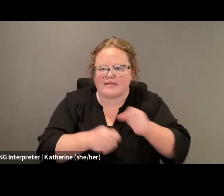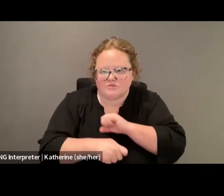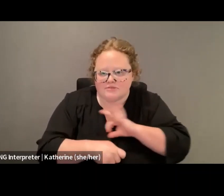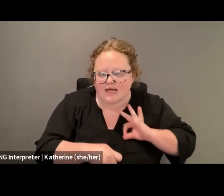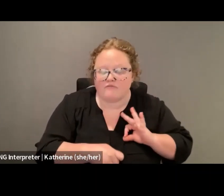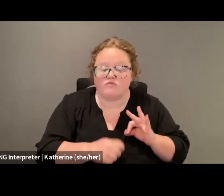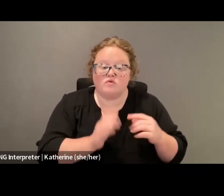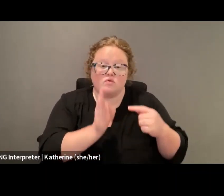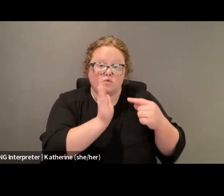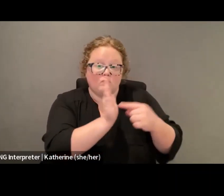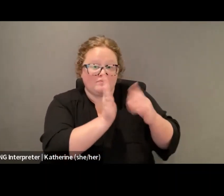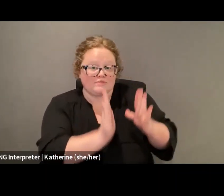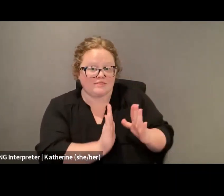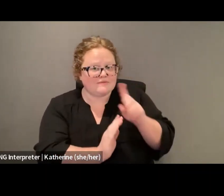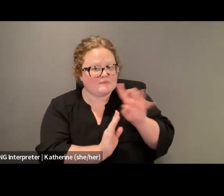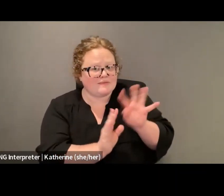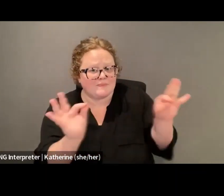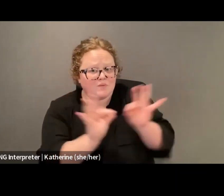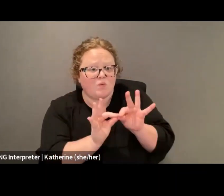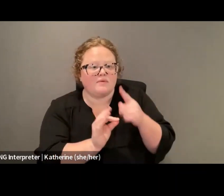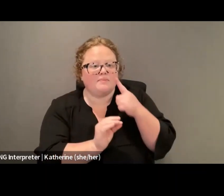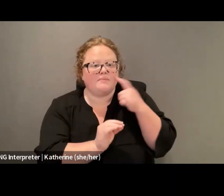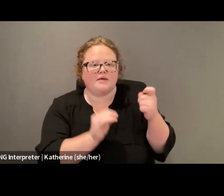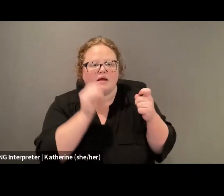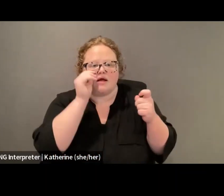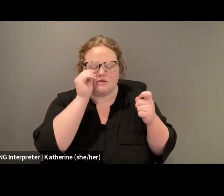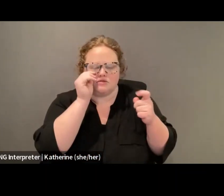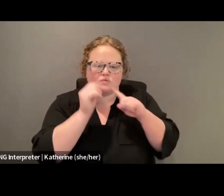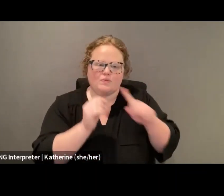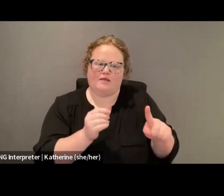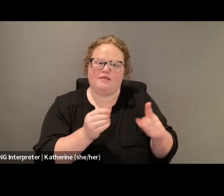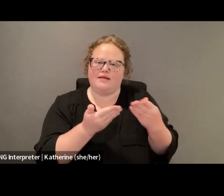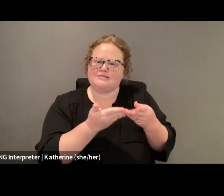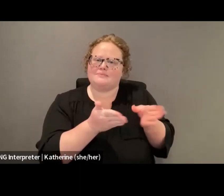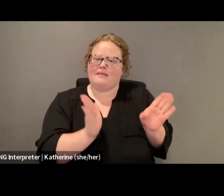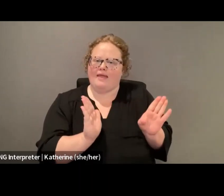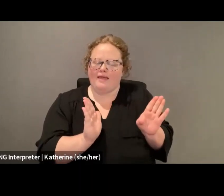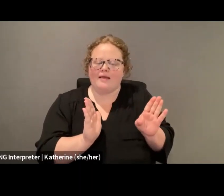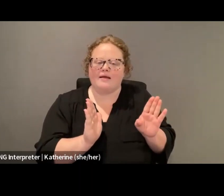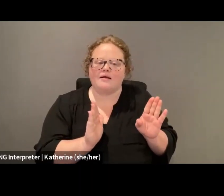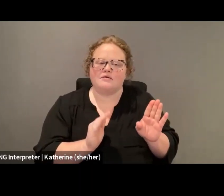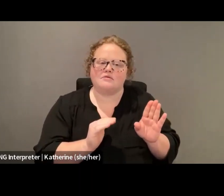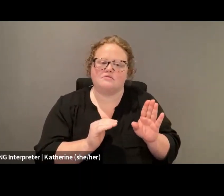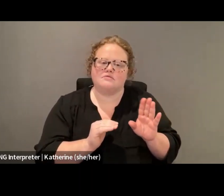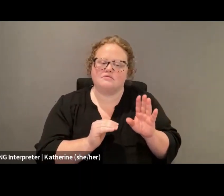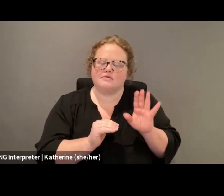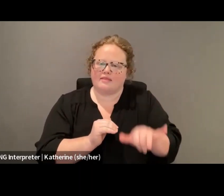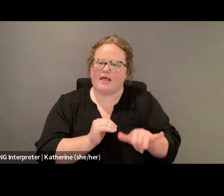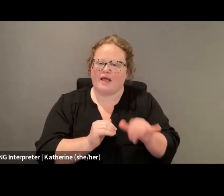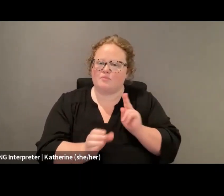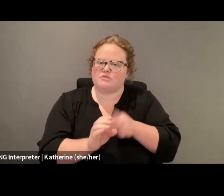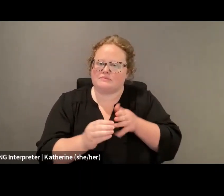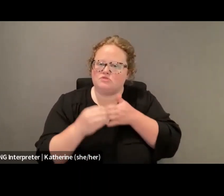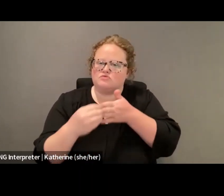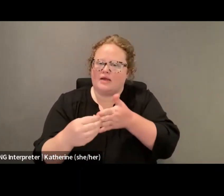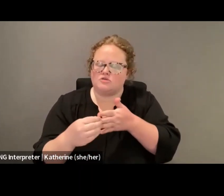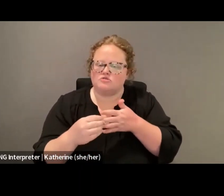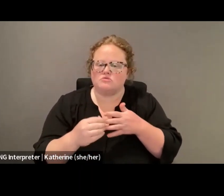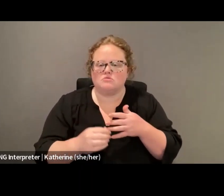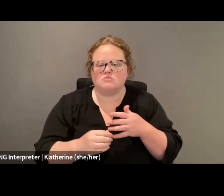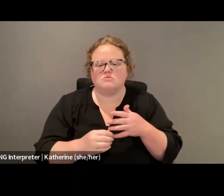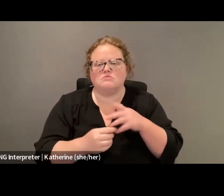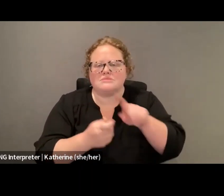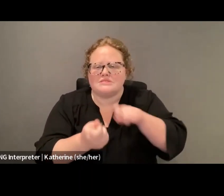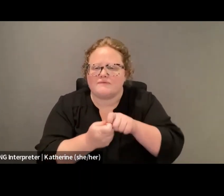they expand the accessibility of participant direction very significantly, particularly, I think, most notably